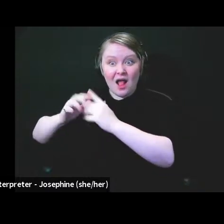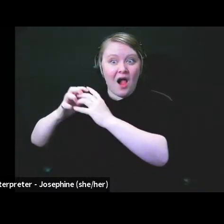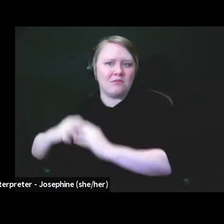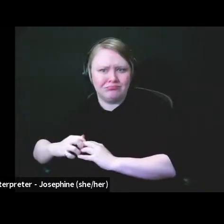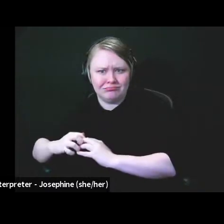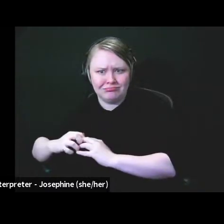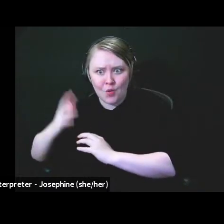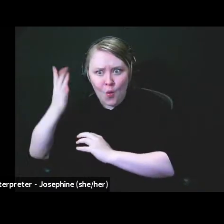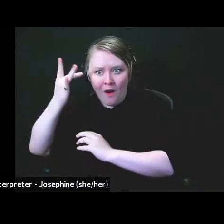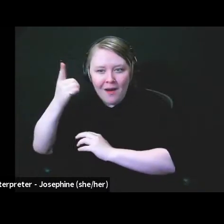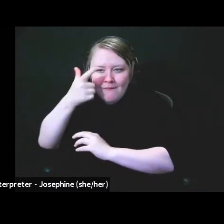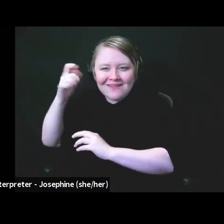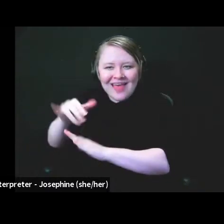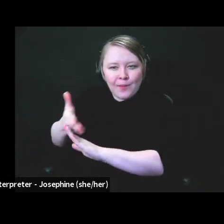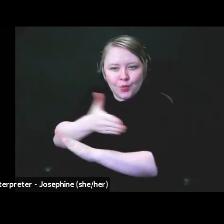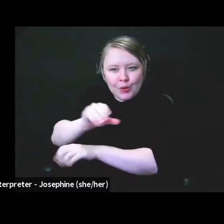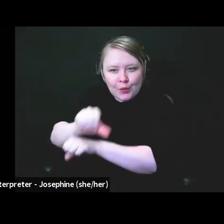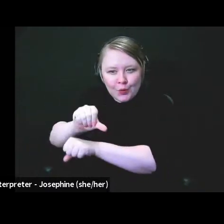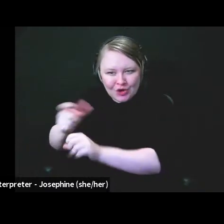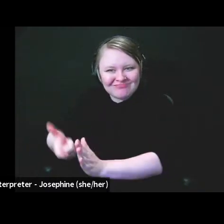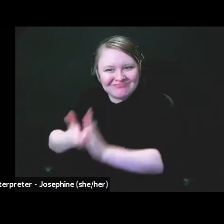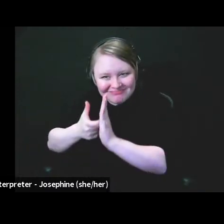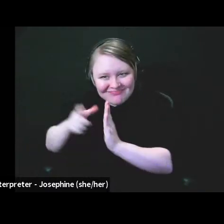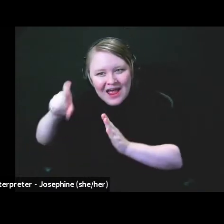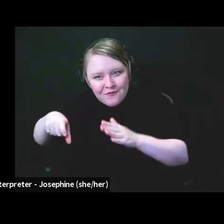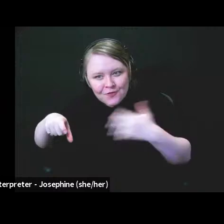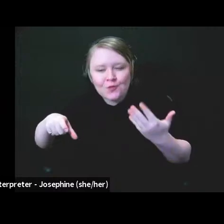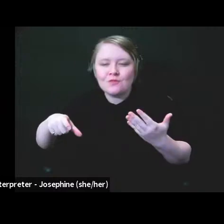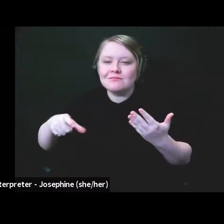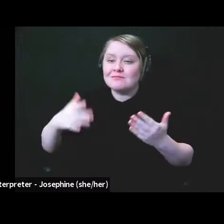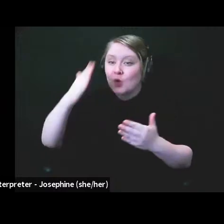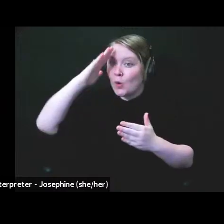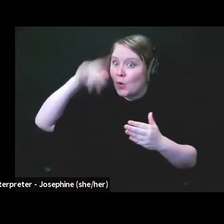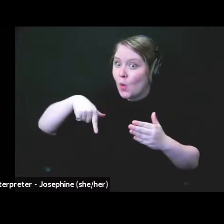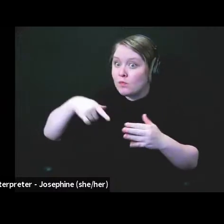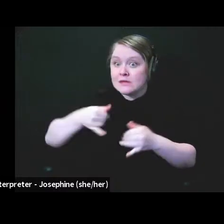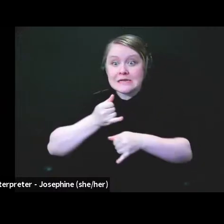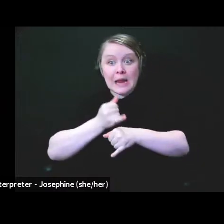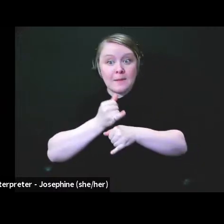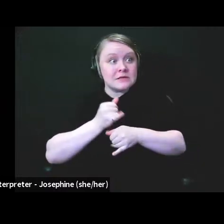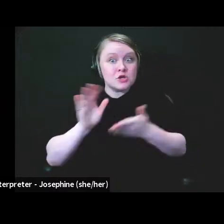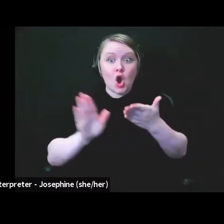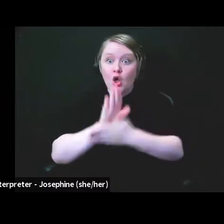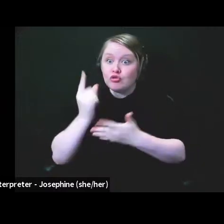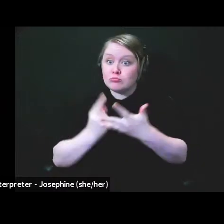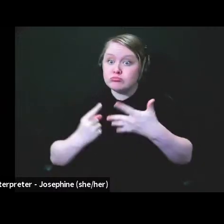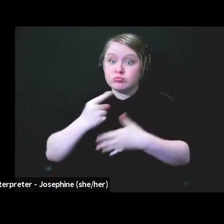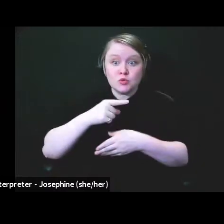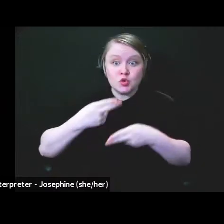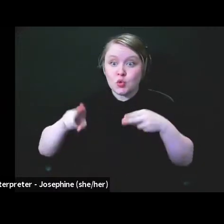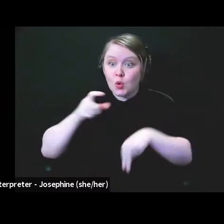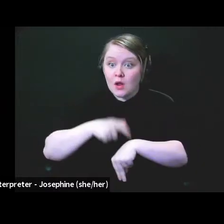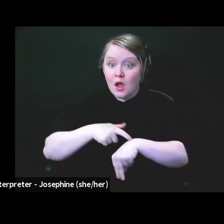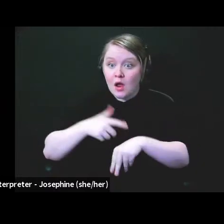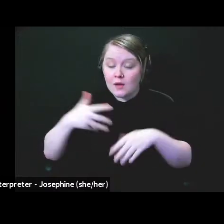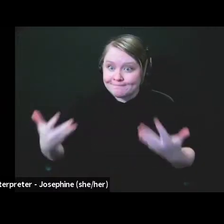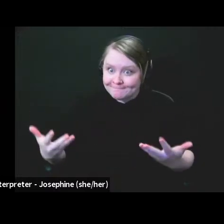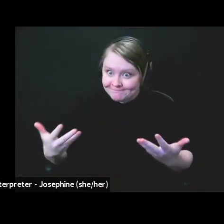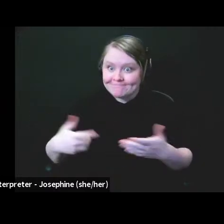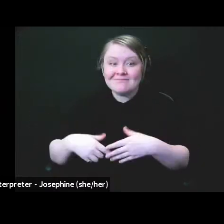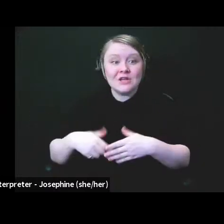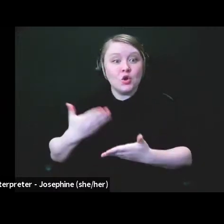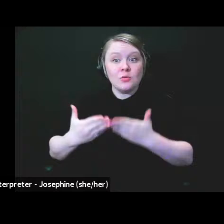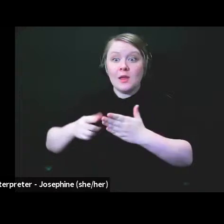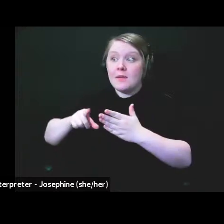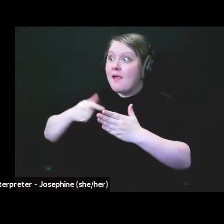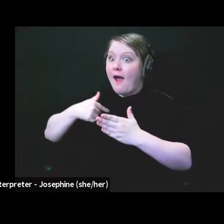pre-work, right? And to know that, we're on these campuses for a short amount of time. And so you might